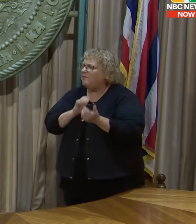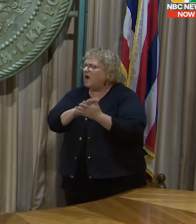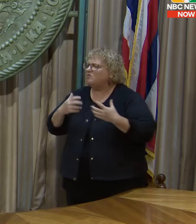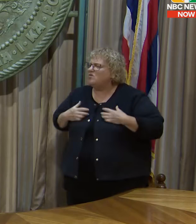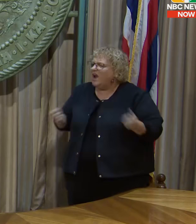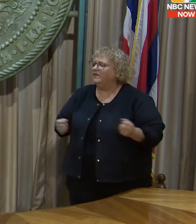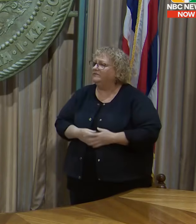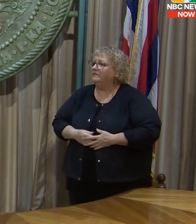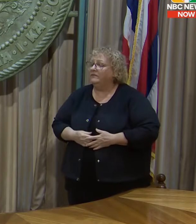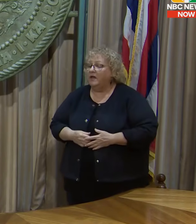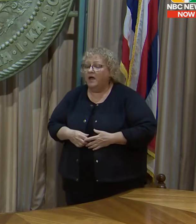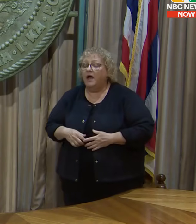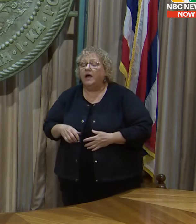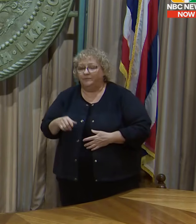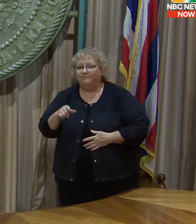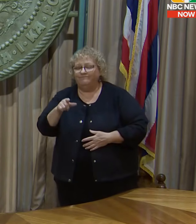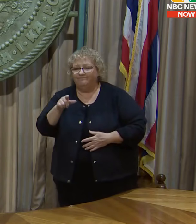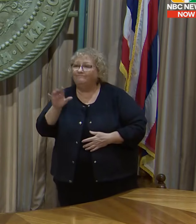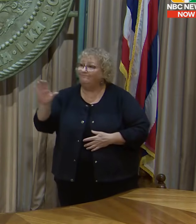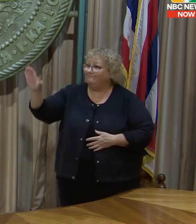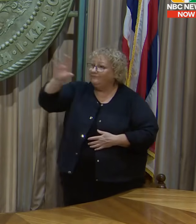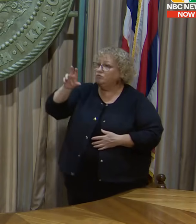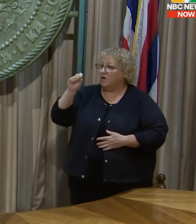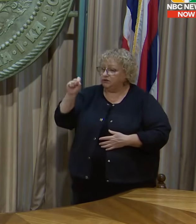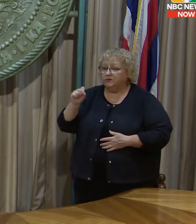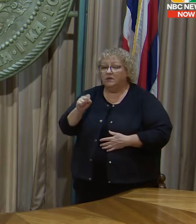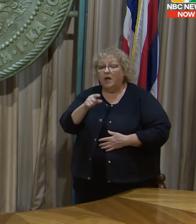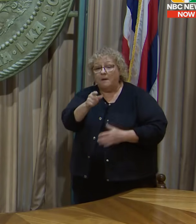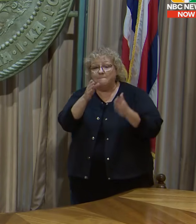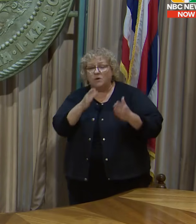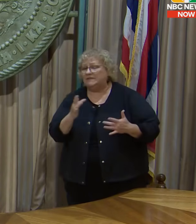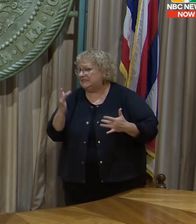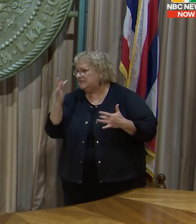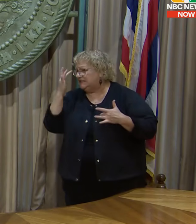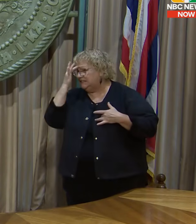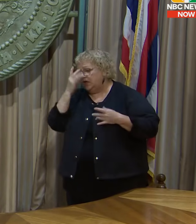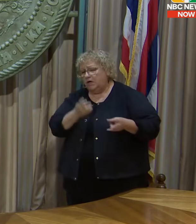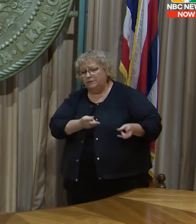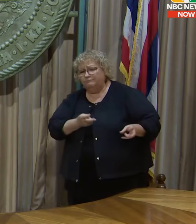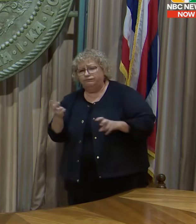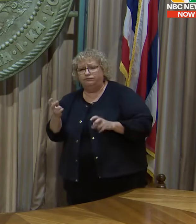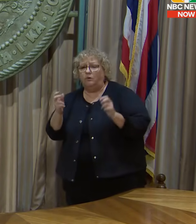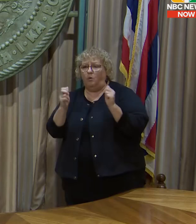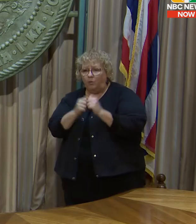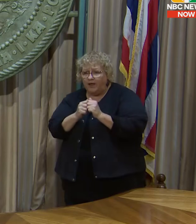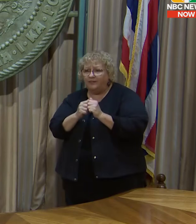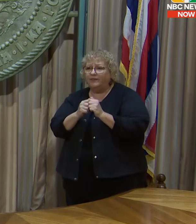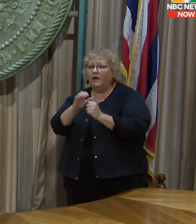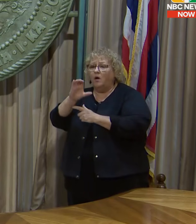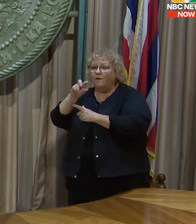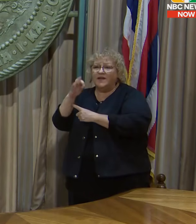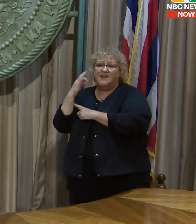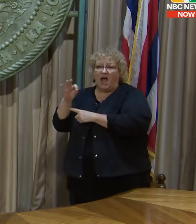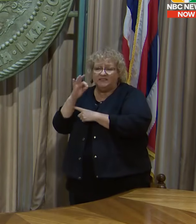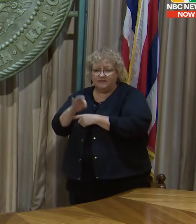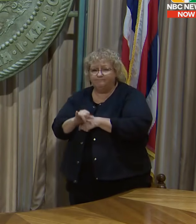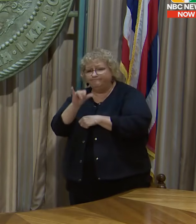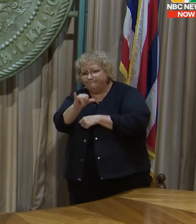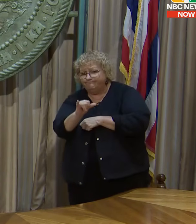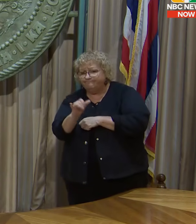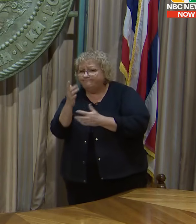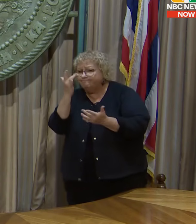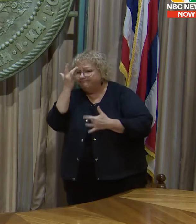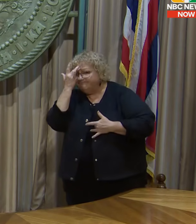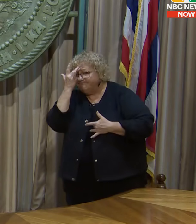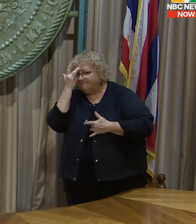2 negative tests seems to be an appropriate criteria for most hospitals. Obviously, the individual should not be